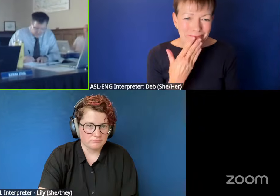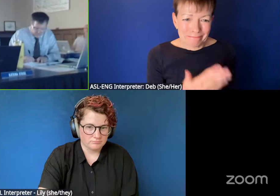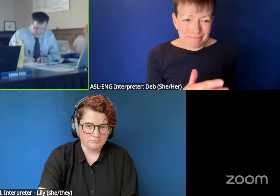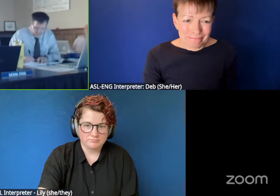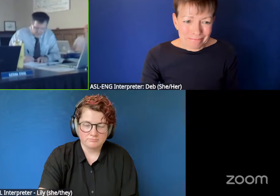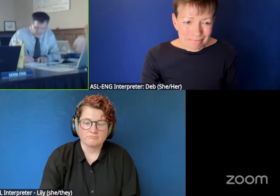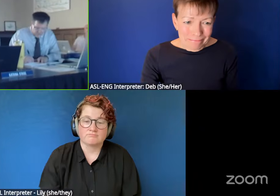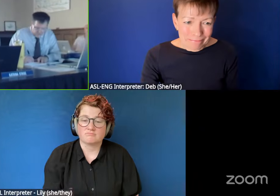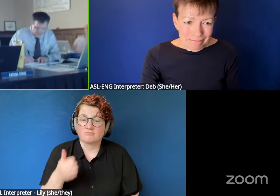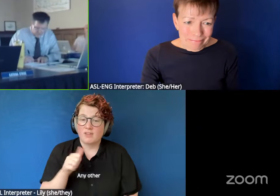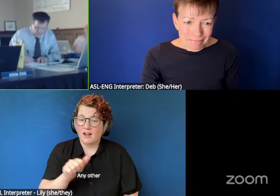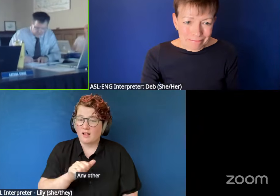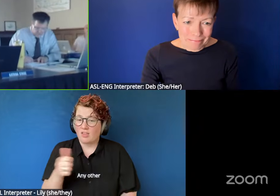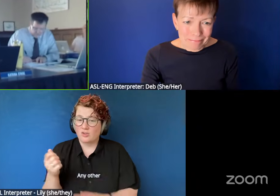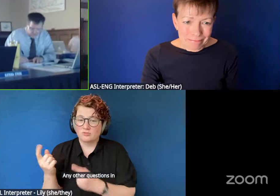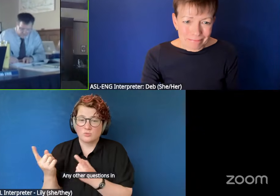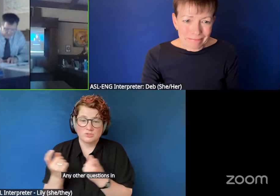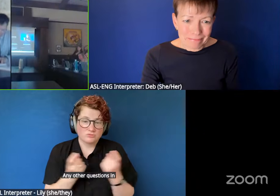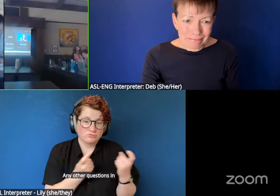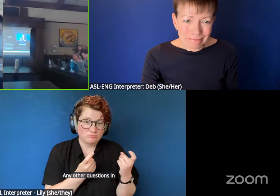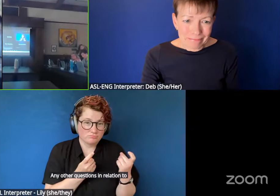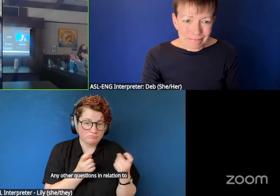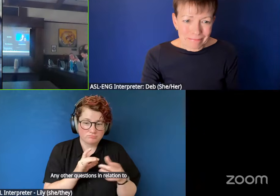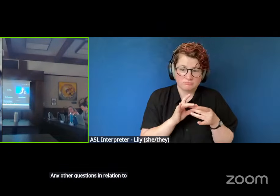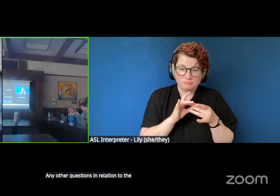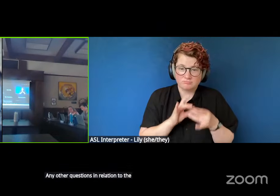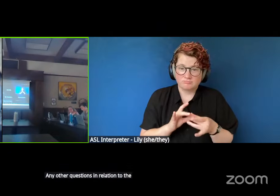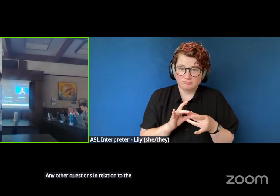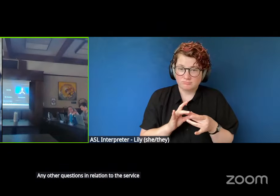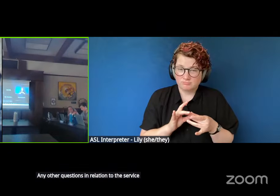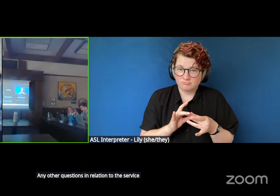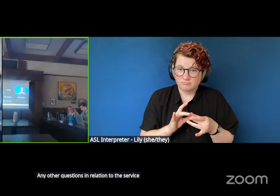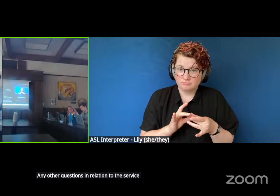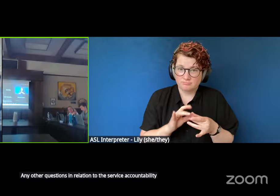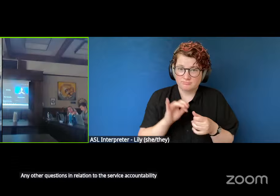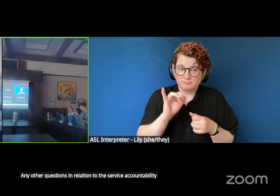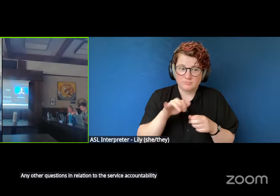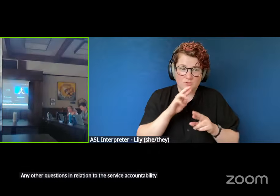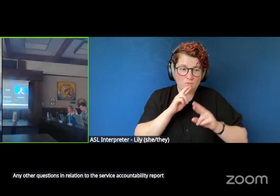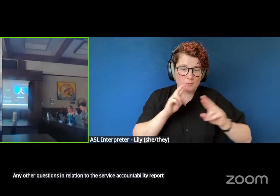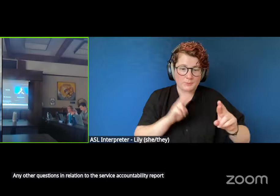Any other questions in relation to the sewers funding accountability report?